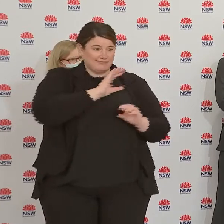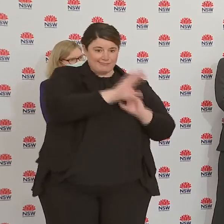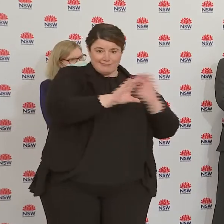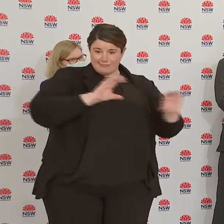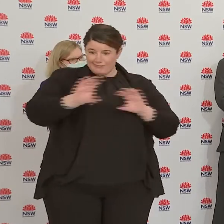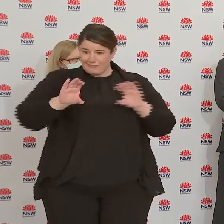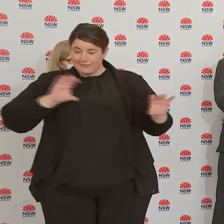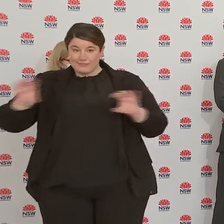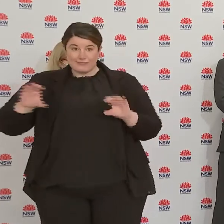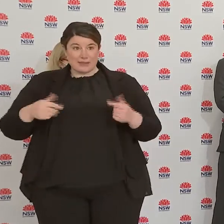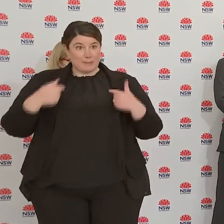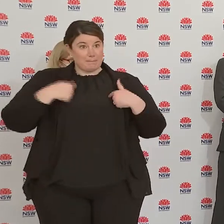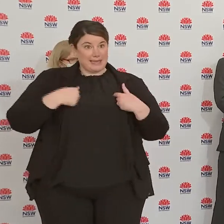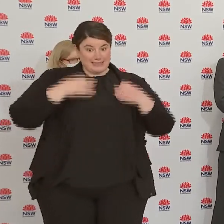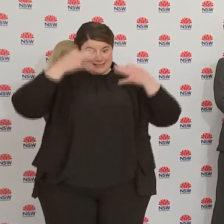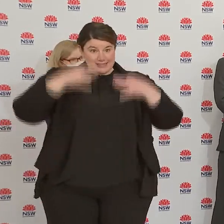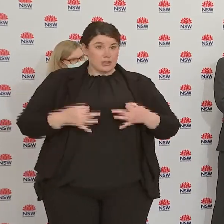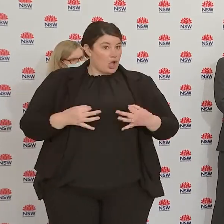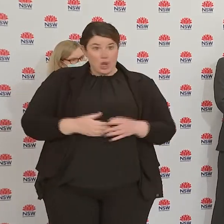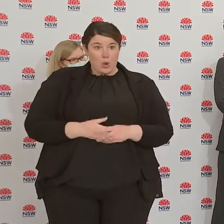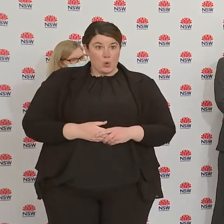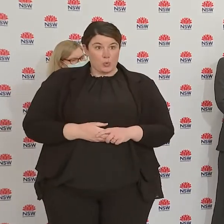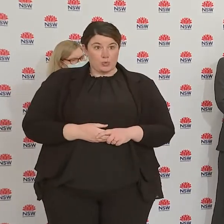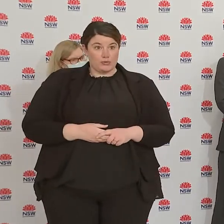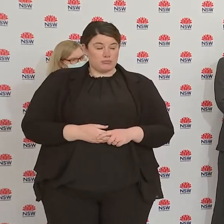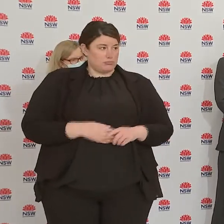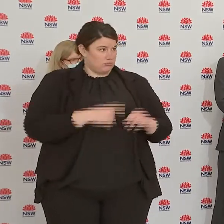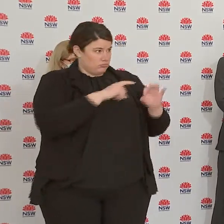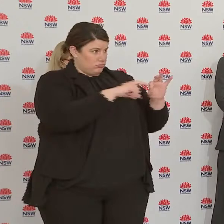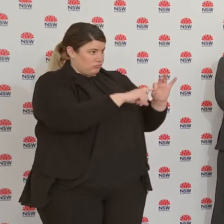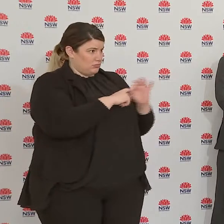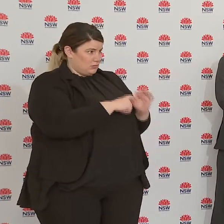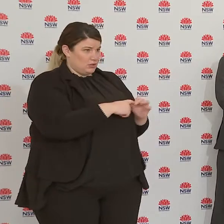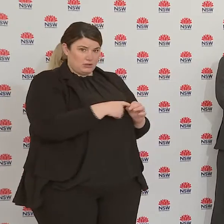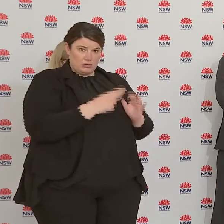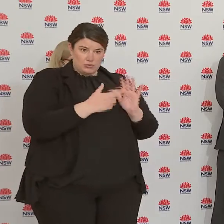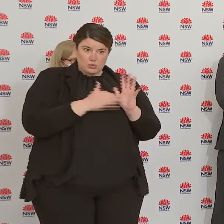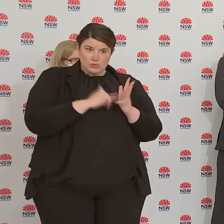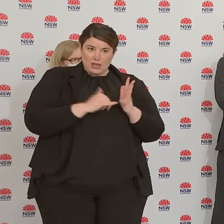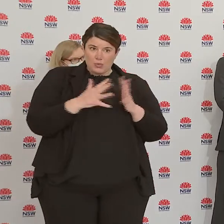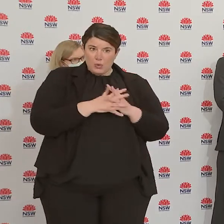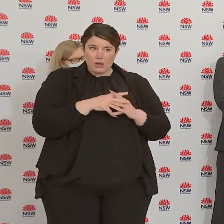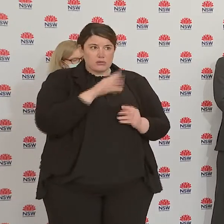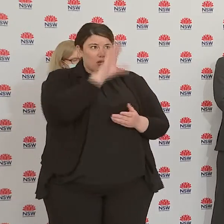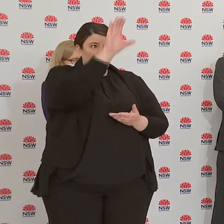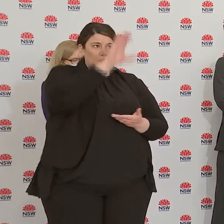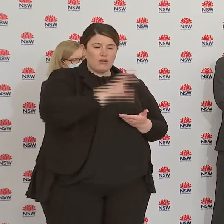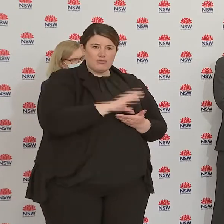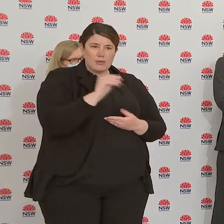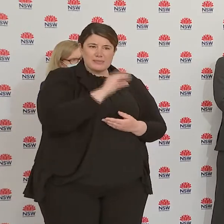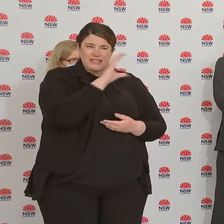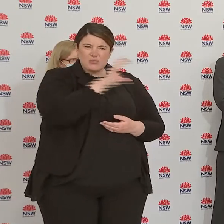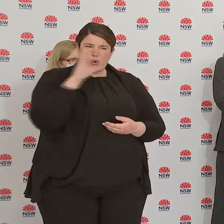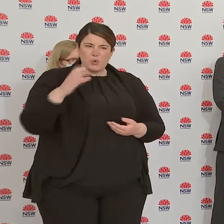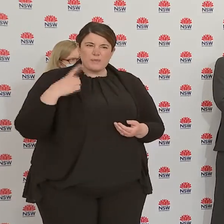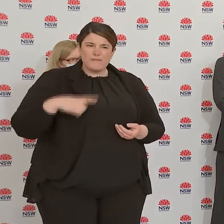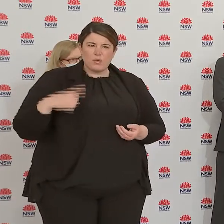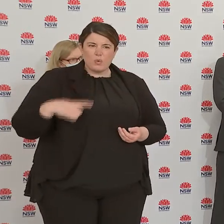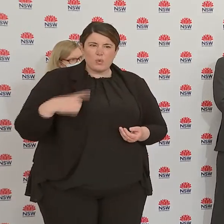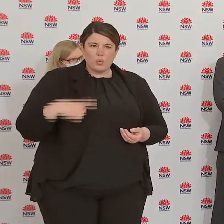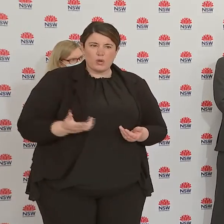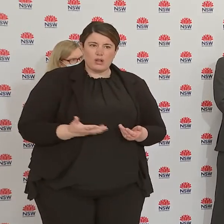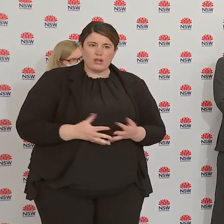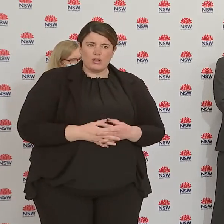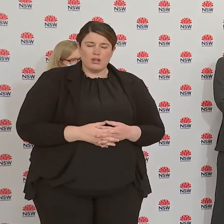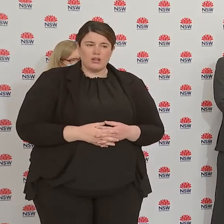decision that someone like myself would take. Does that puzzle you that health have decided to take? It does not puzzle me, because what is really important is